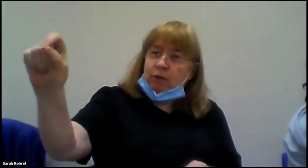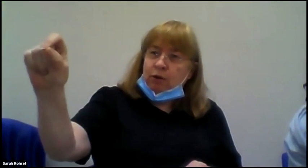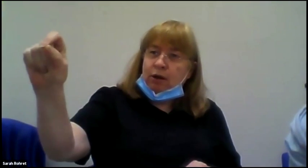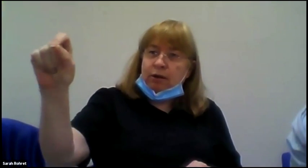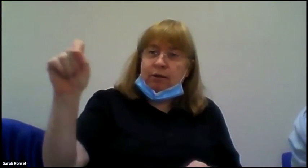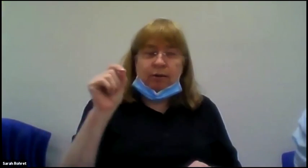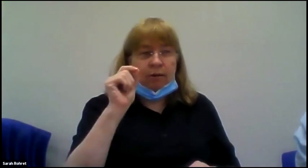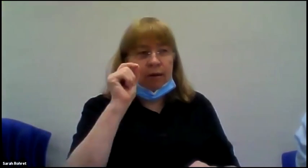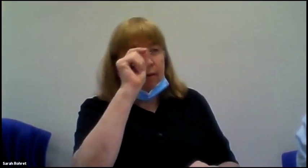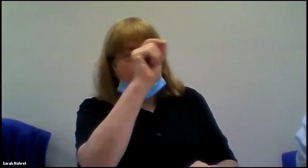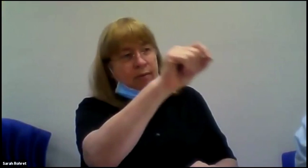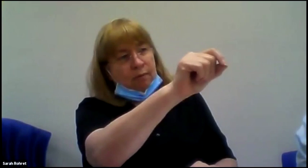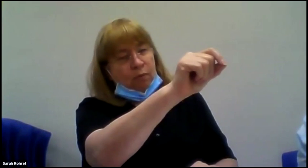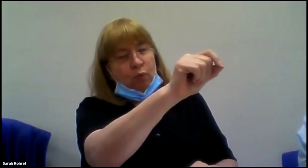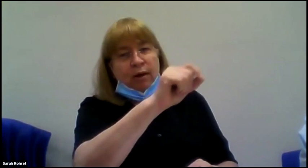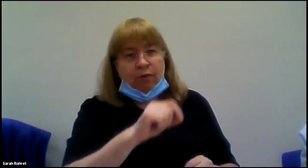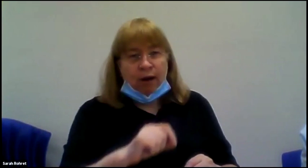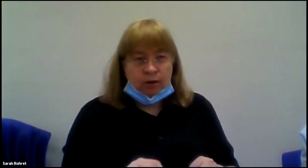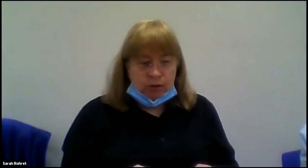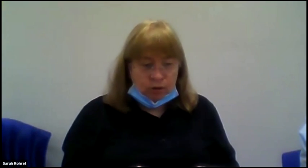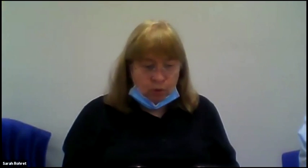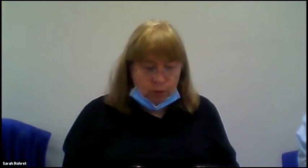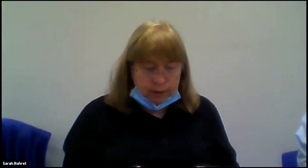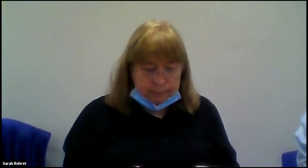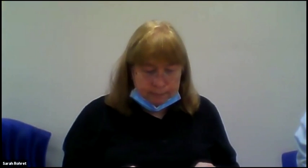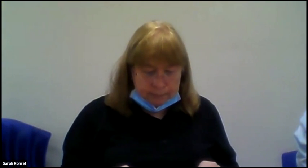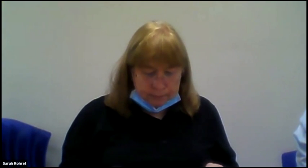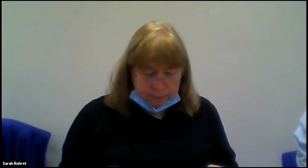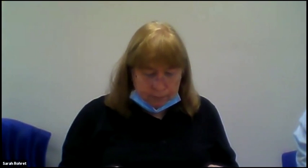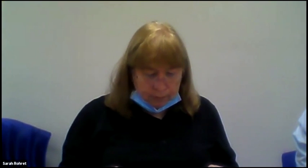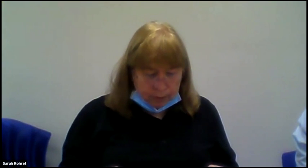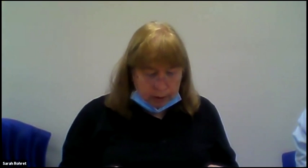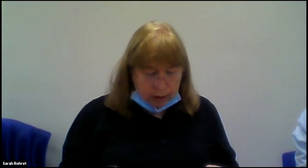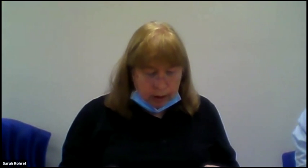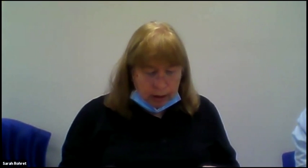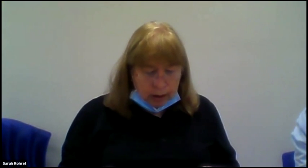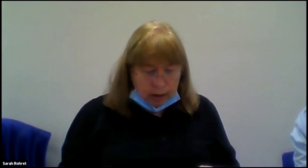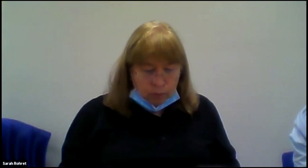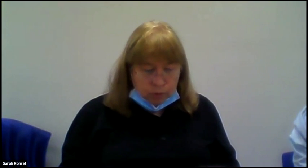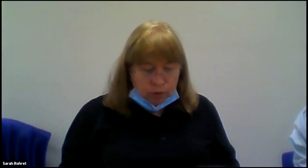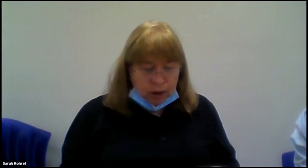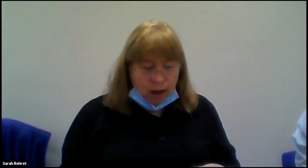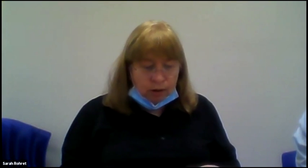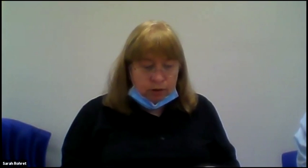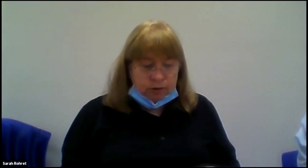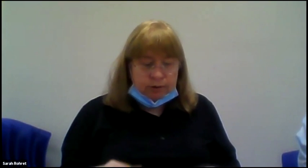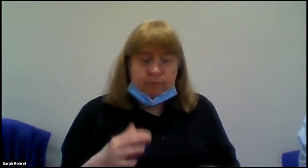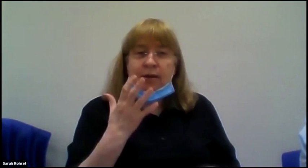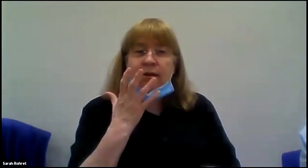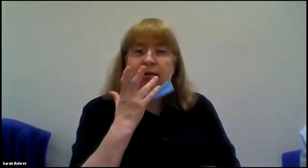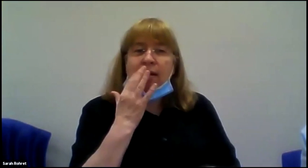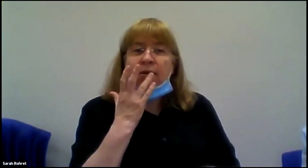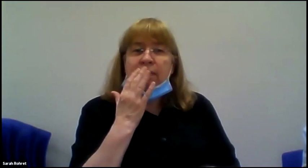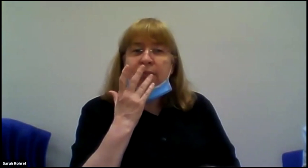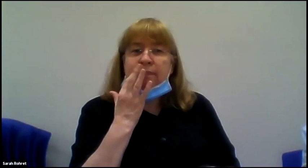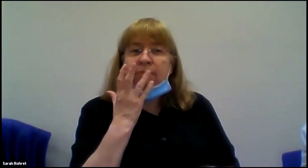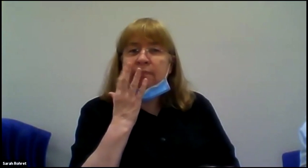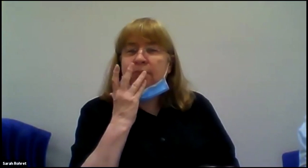look Mm. what direction you're going. So do the colors. This is colors.